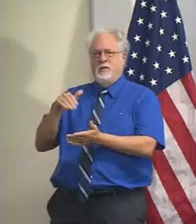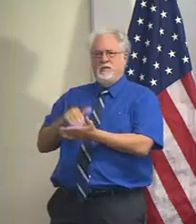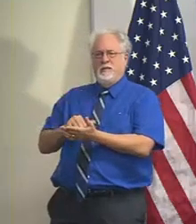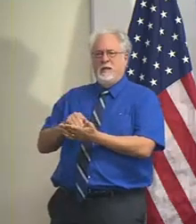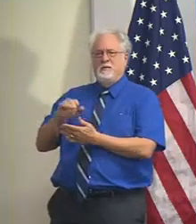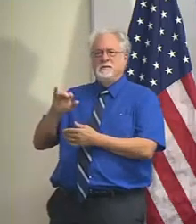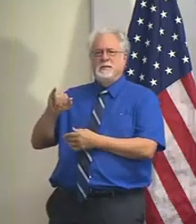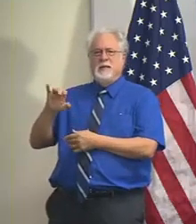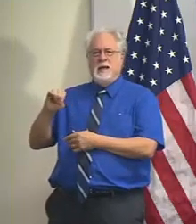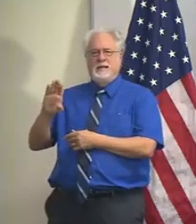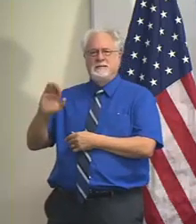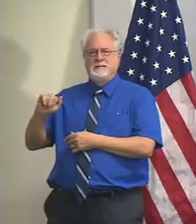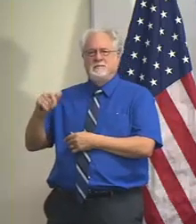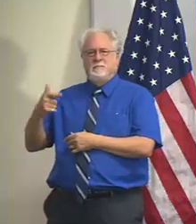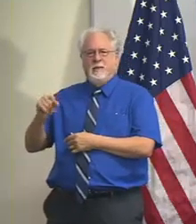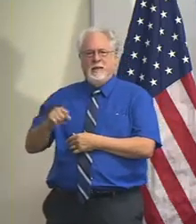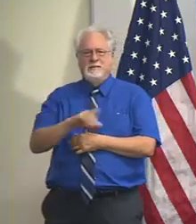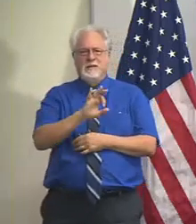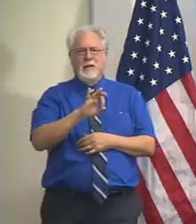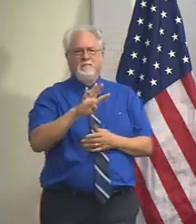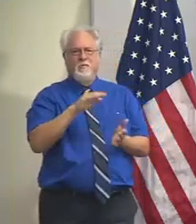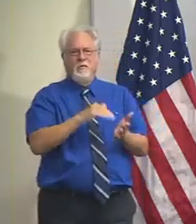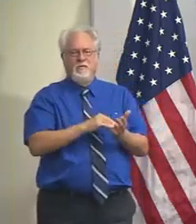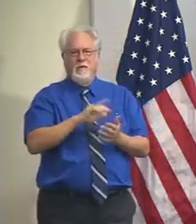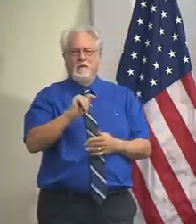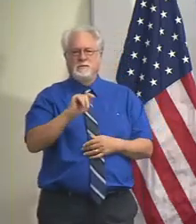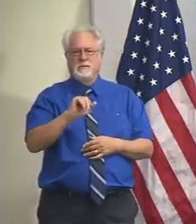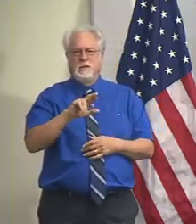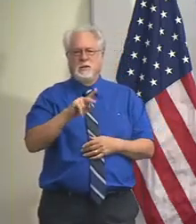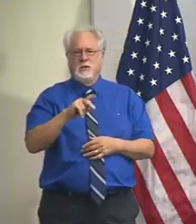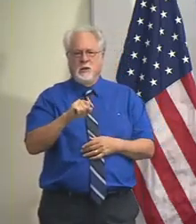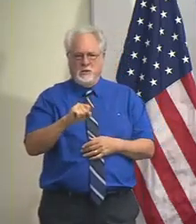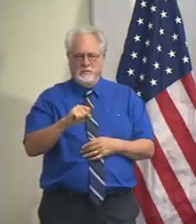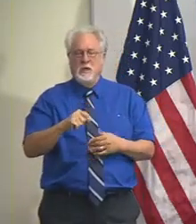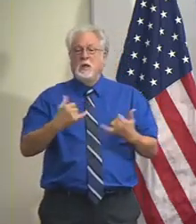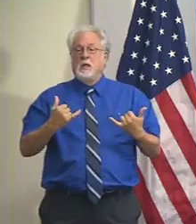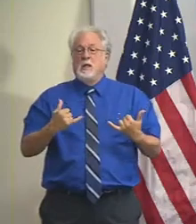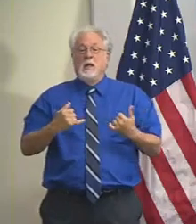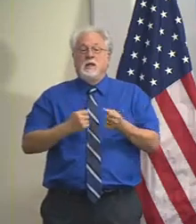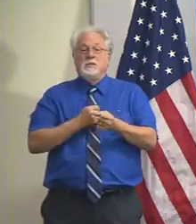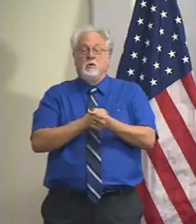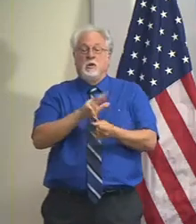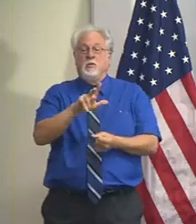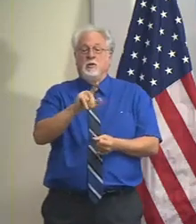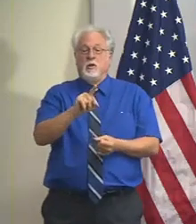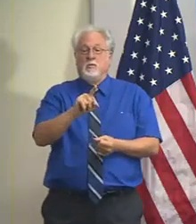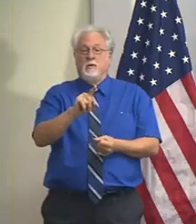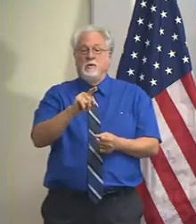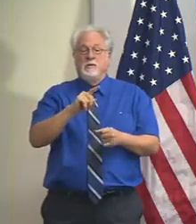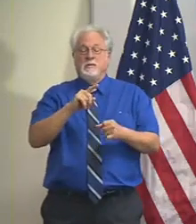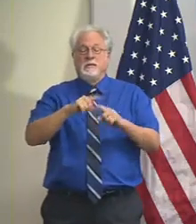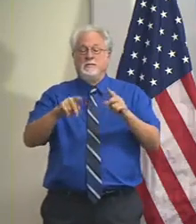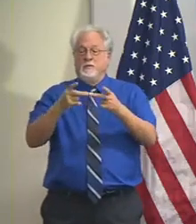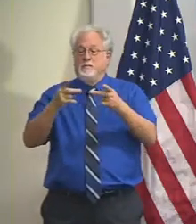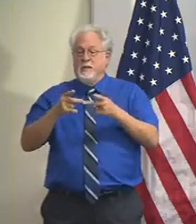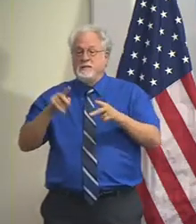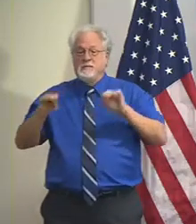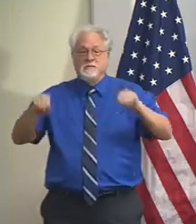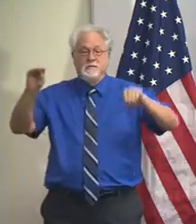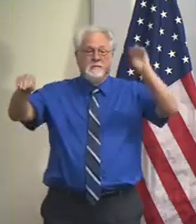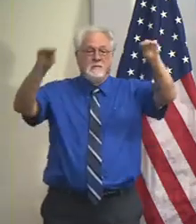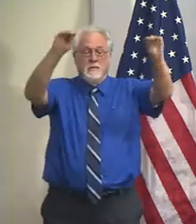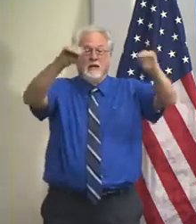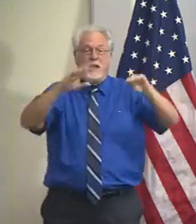273,000 bags of ice, and 94,000 tarps. Today, they're supporting 31 points of distribution and 9